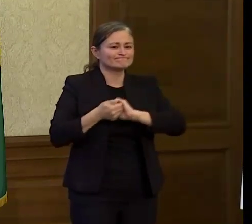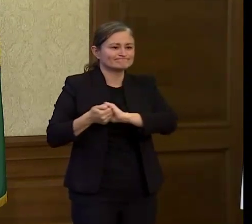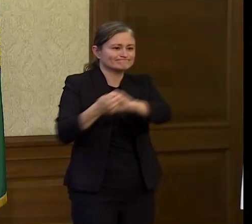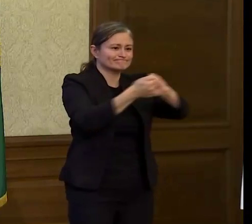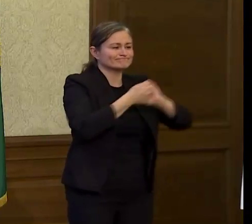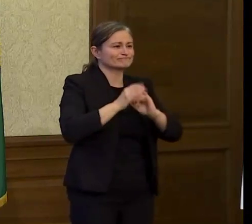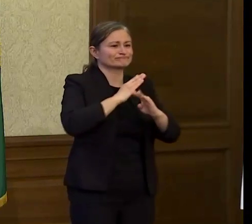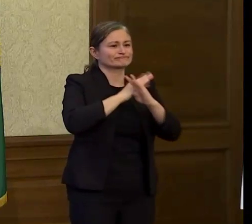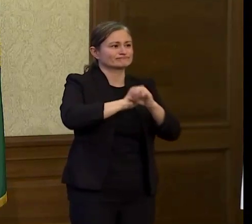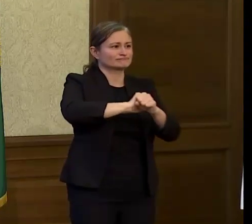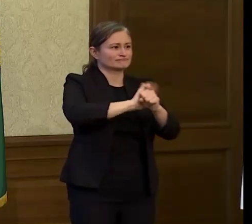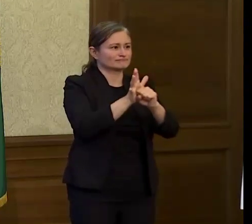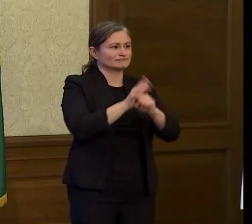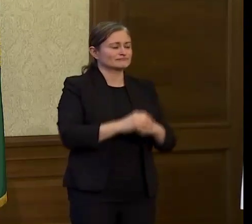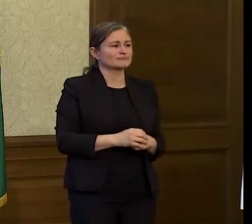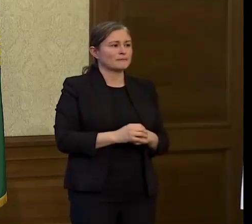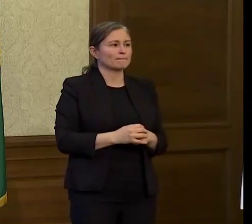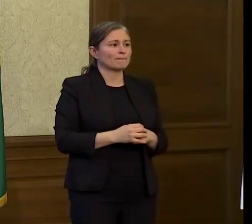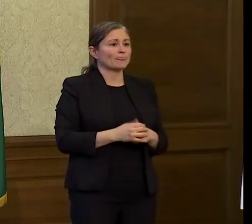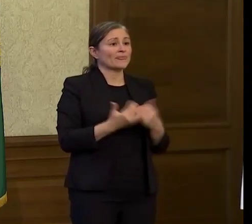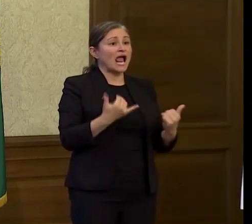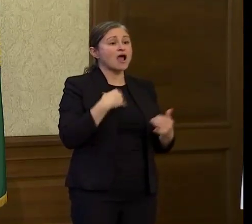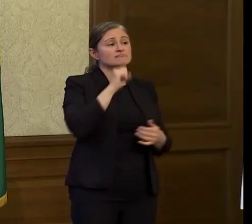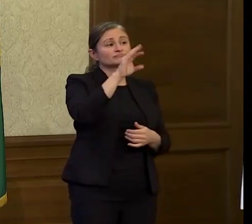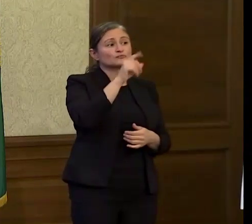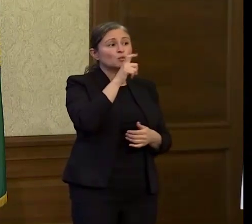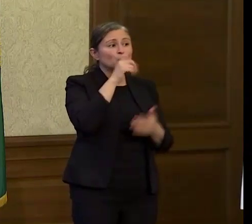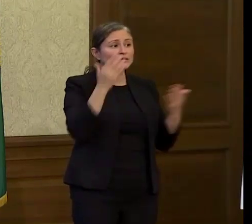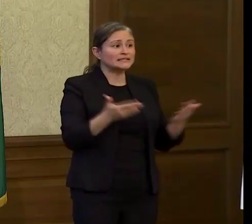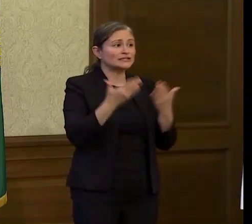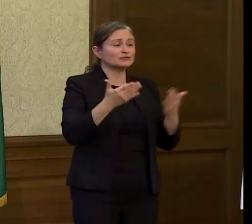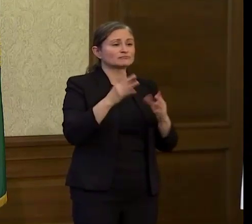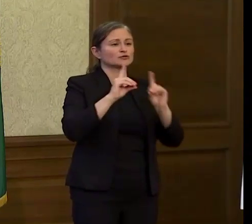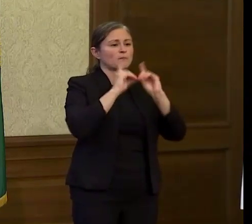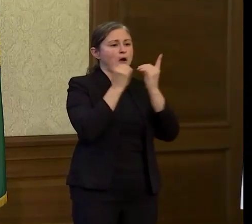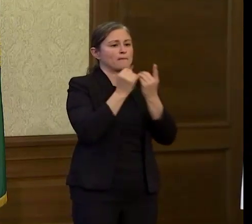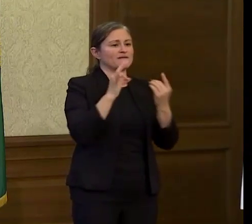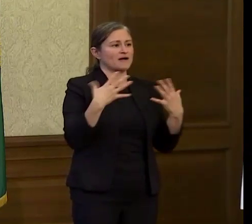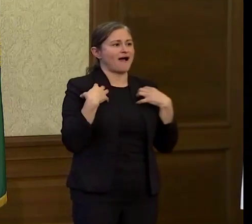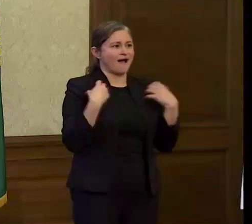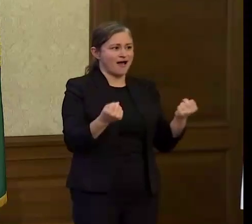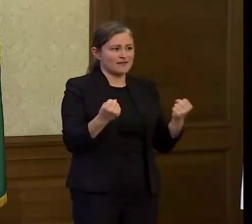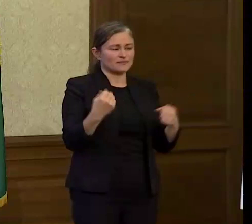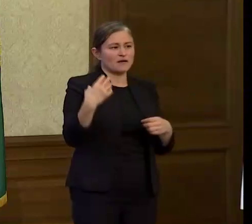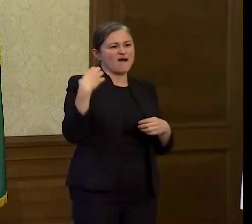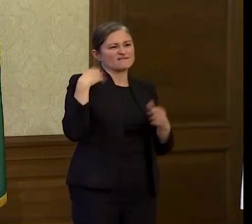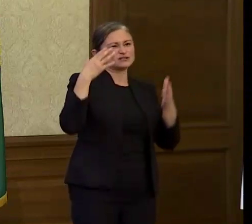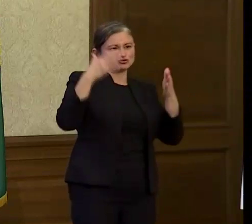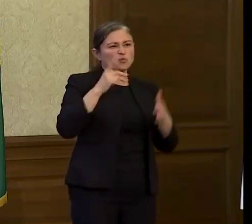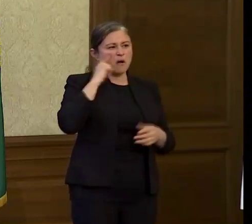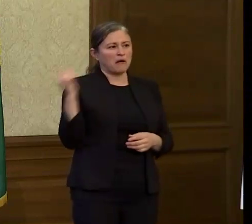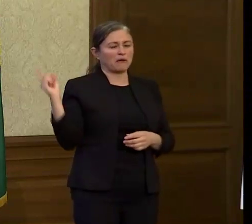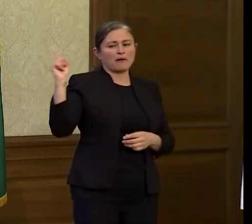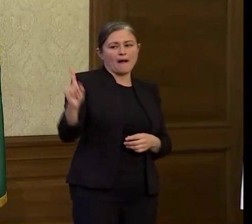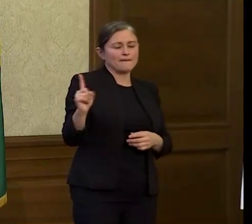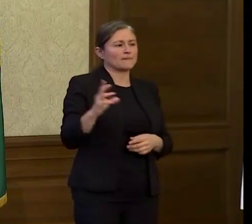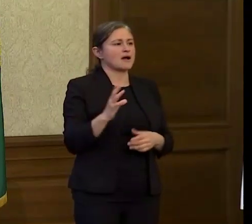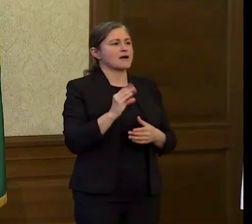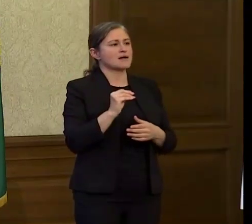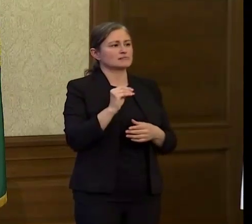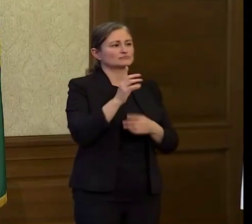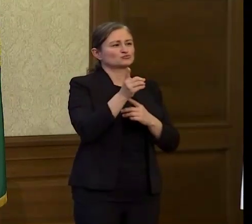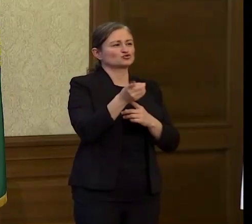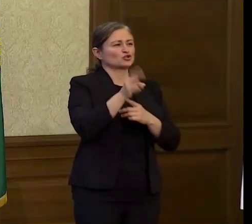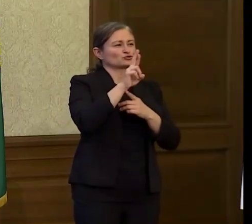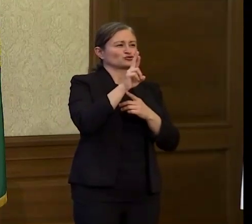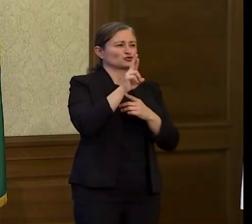Health Officer Dr. Kathy Lofi, and Vice Admiral Raquel Bono, and we will be happy to stand for your questions.